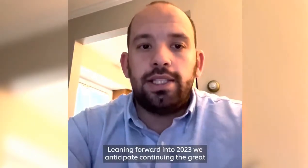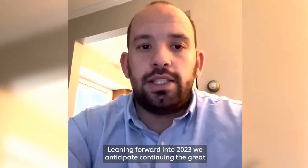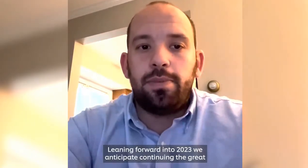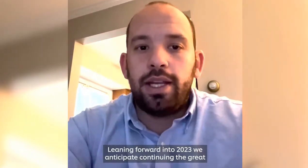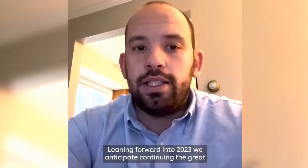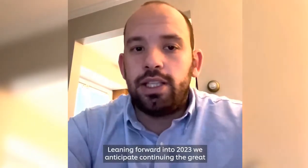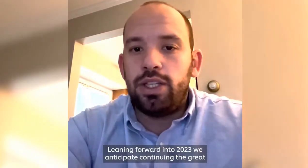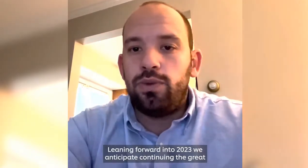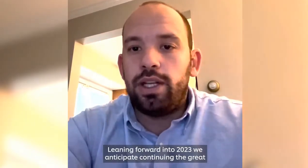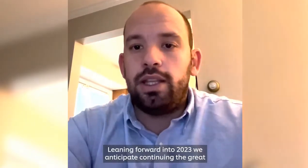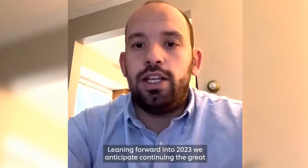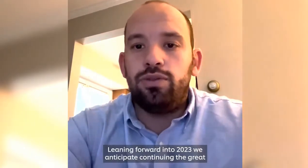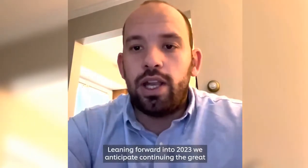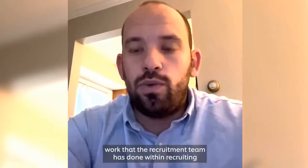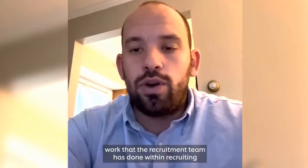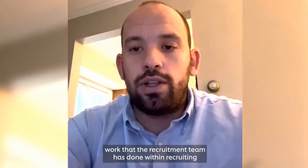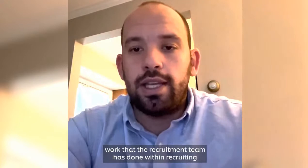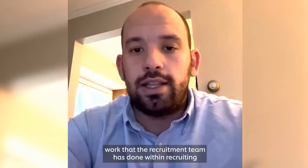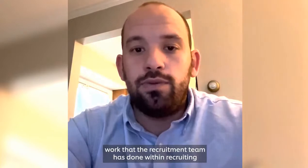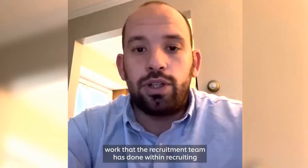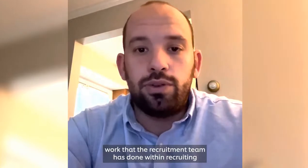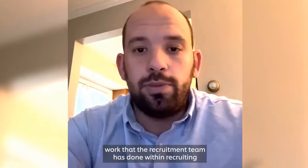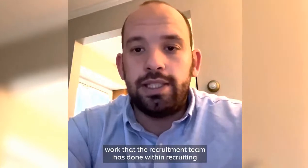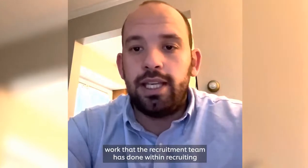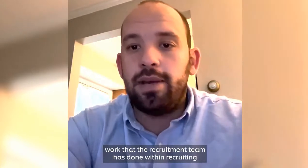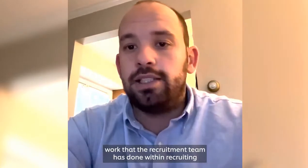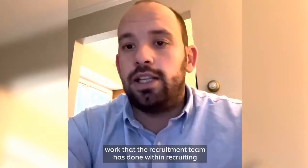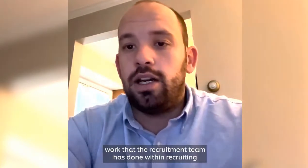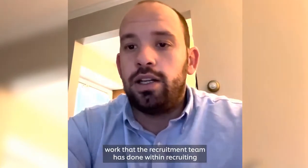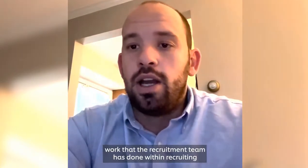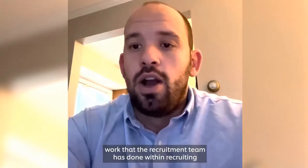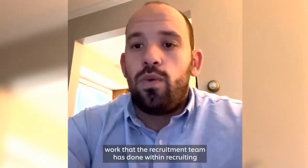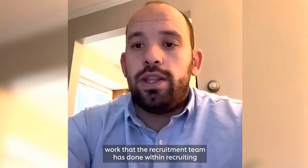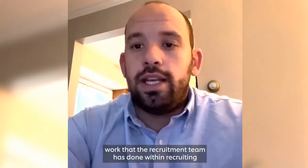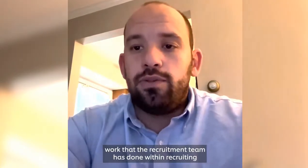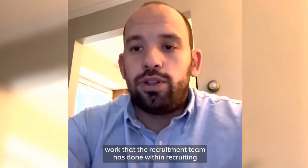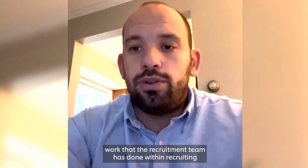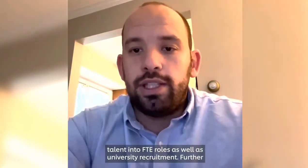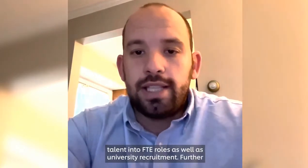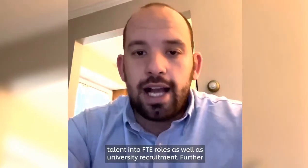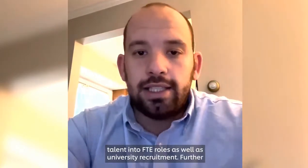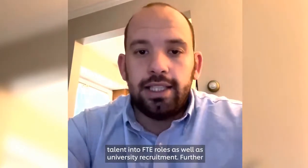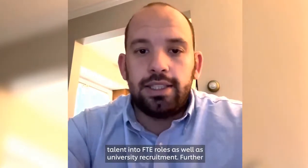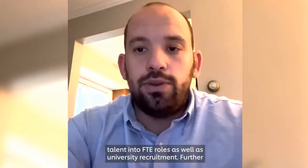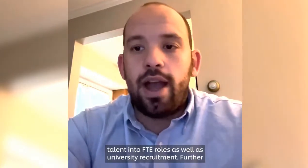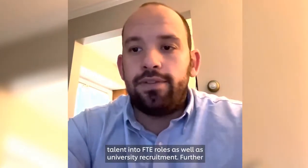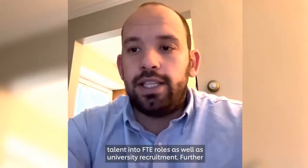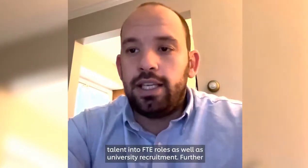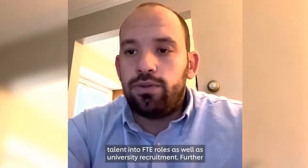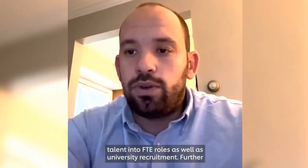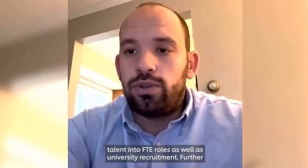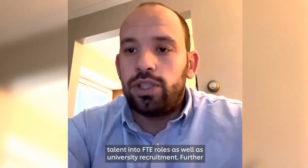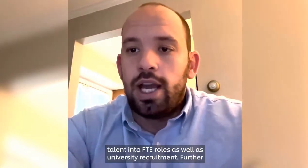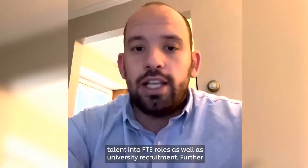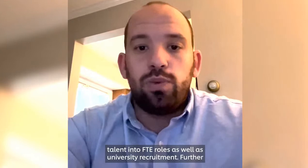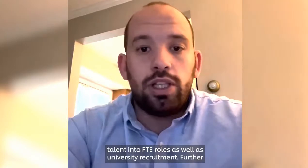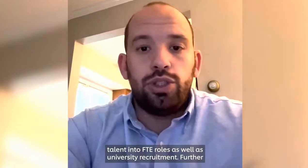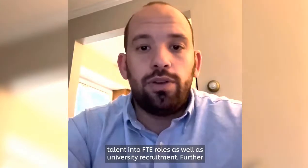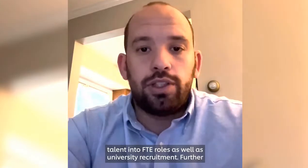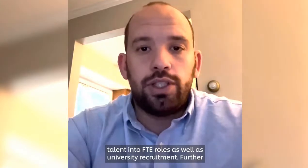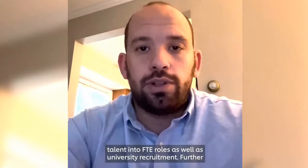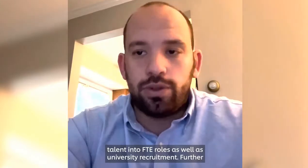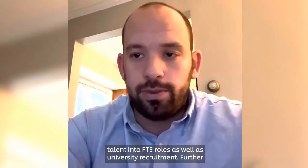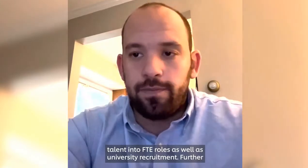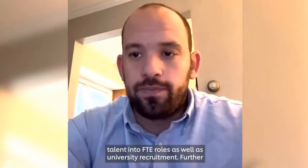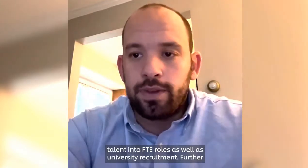we anticipate continuing the great work that the recruitment team has done within recruiting talent into FTE roles, as well